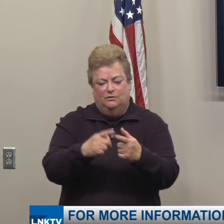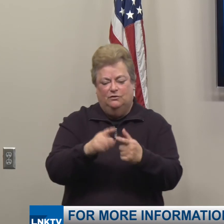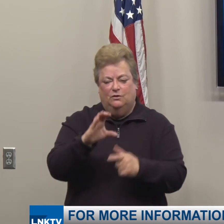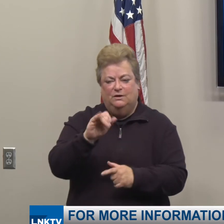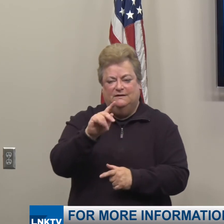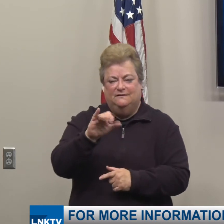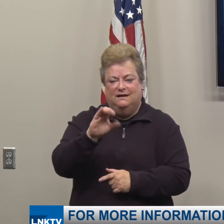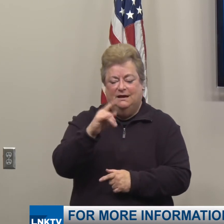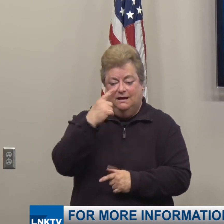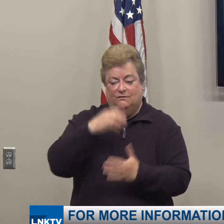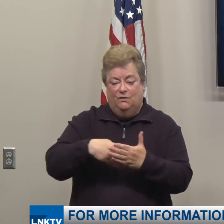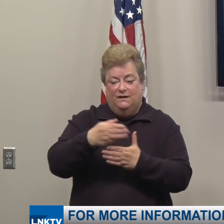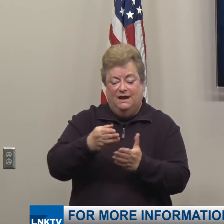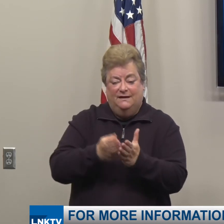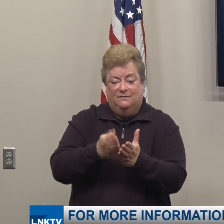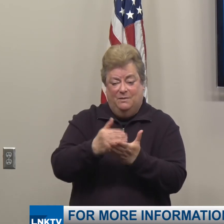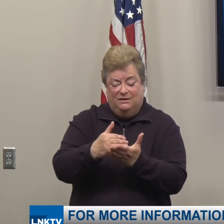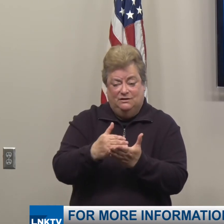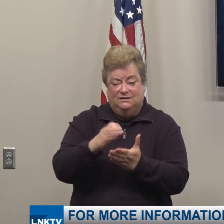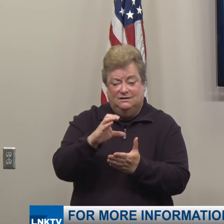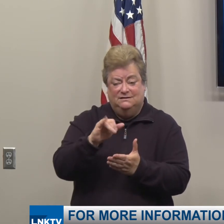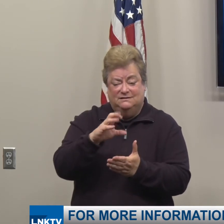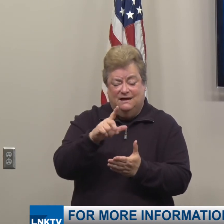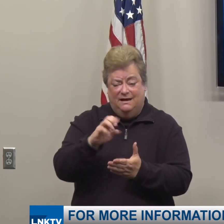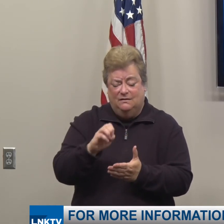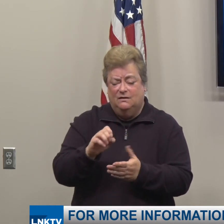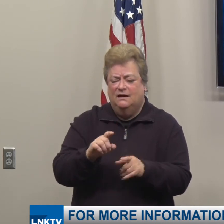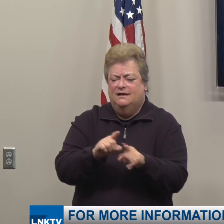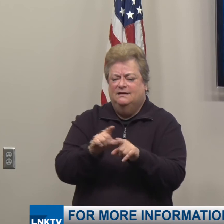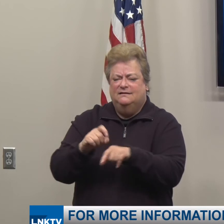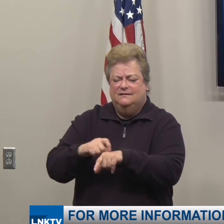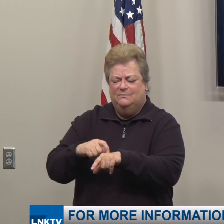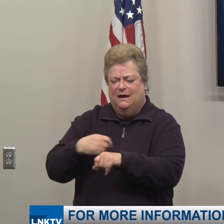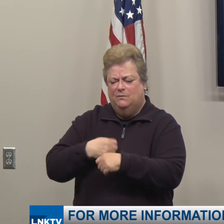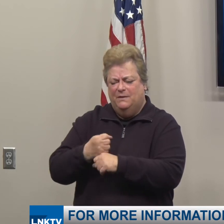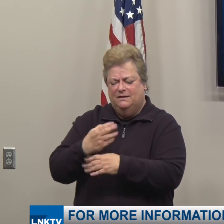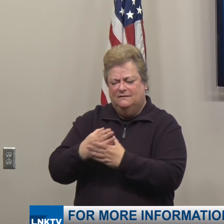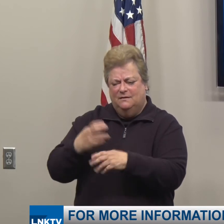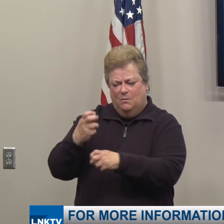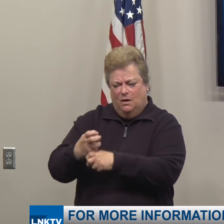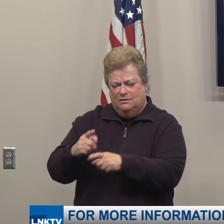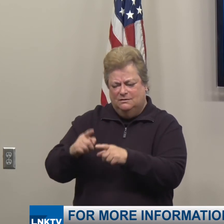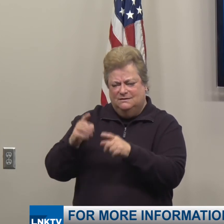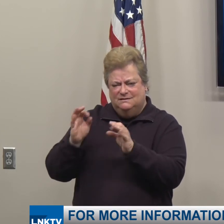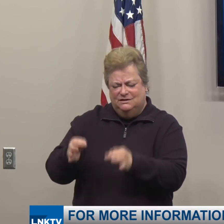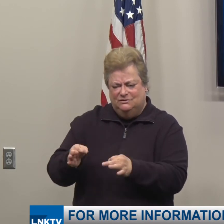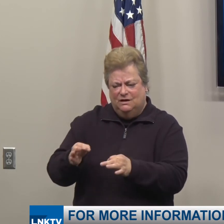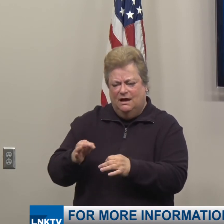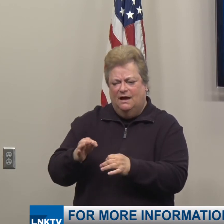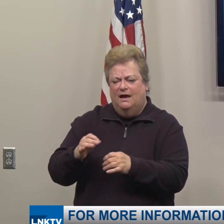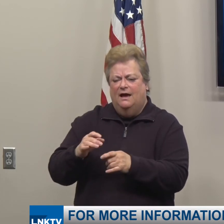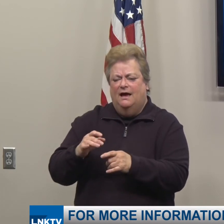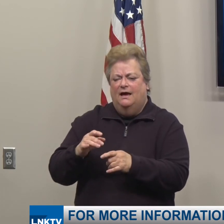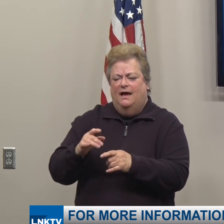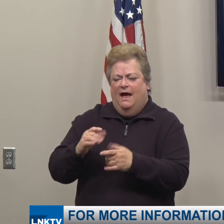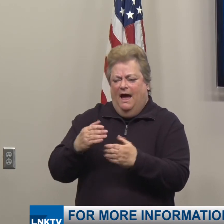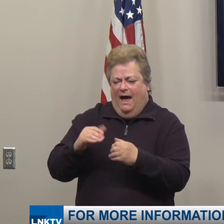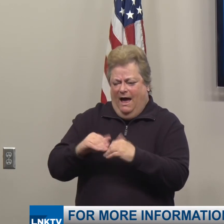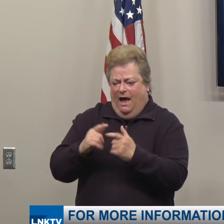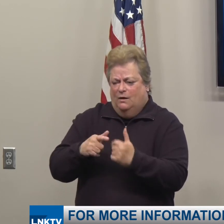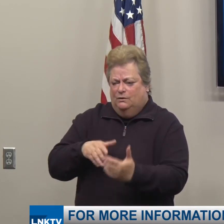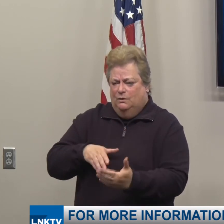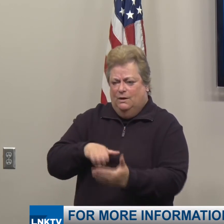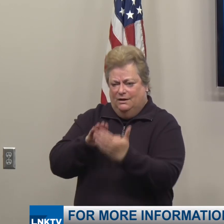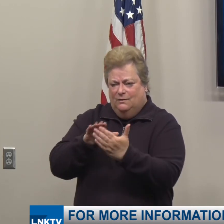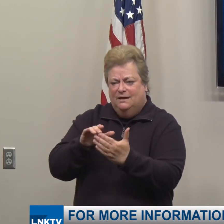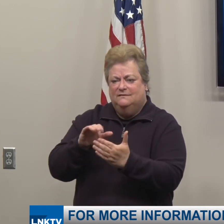the next budget cycle. And at the same time, we are making some hard decisions to address a significant shortfall in sales tax